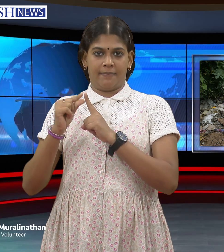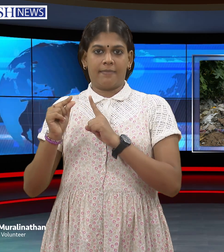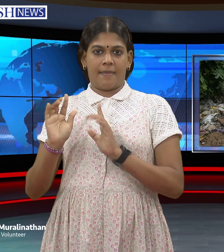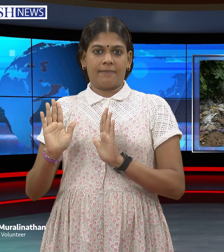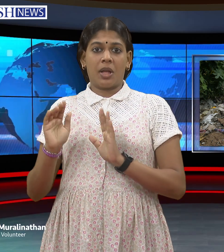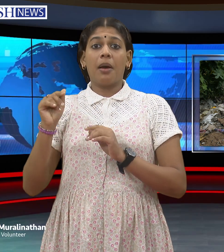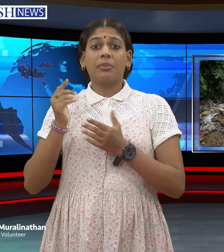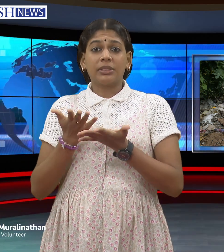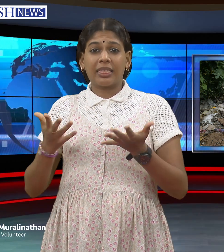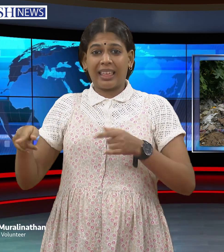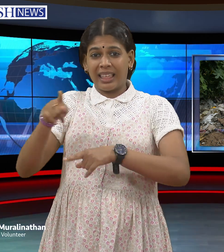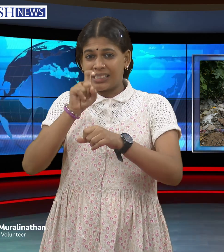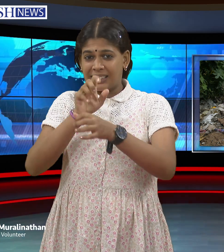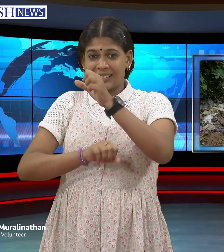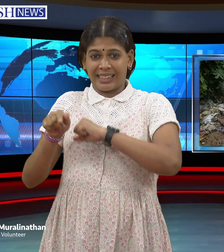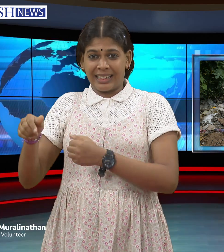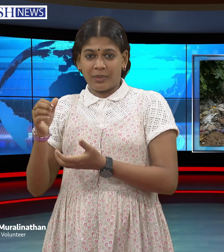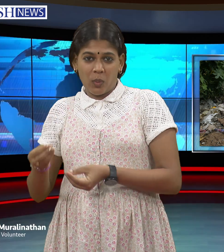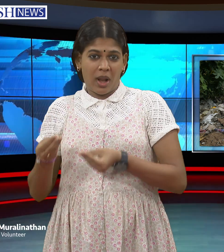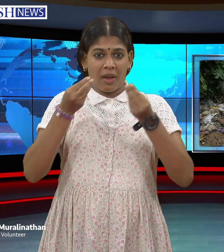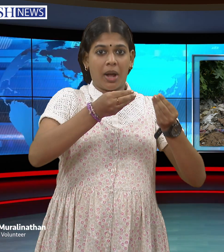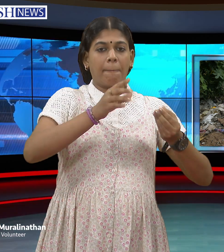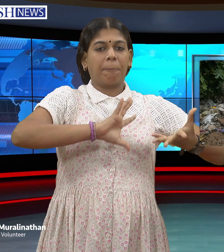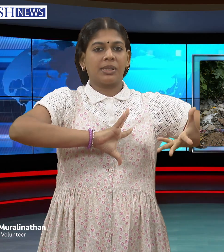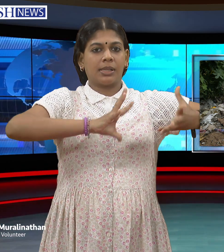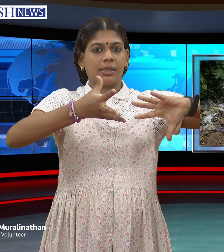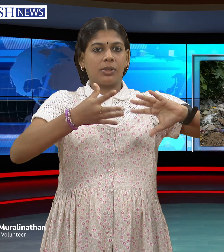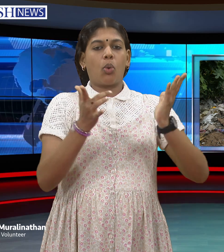rendering plants in Ernakulam is with private contractors.